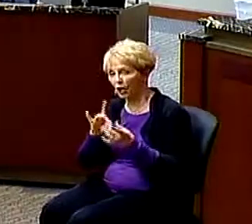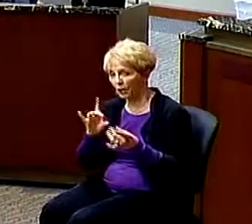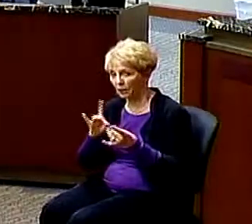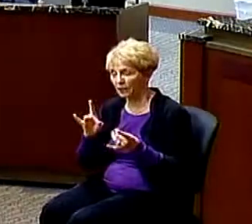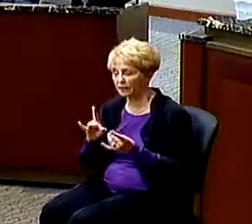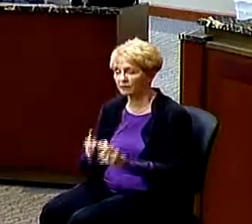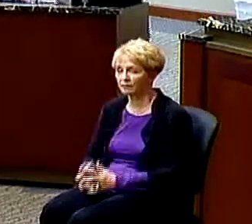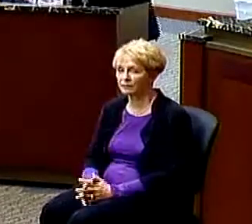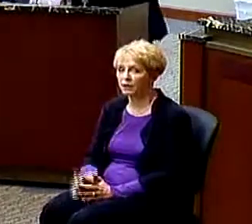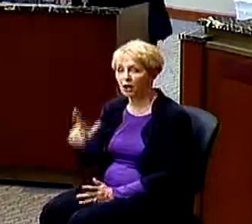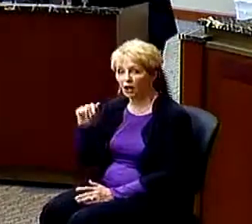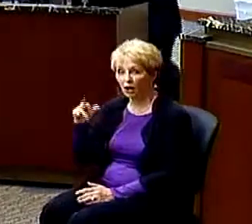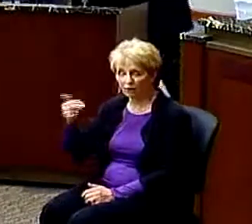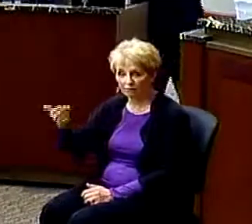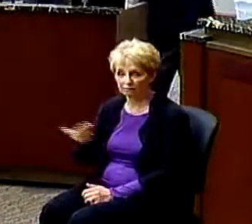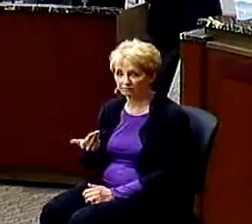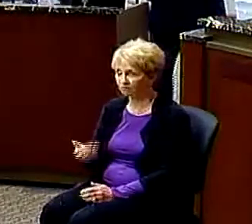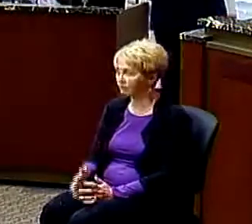quickly. Laura?